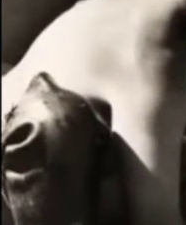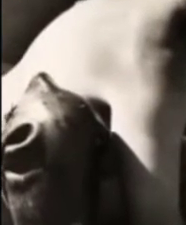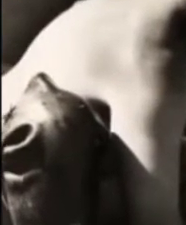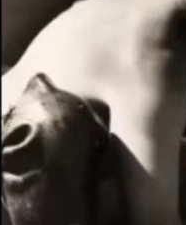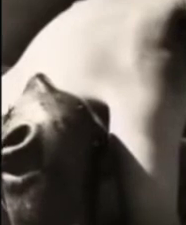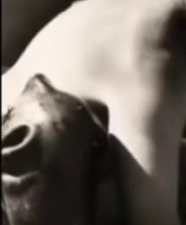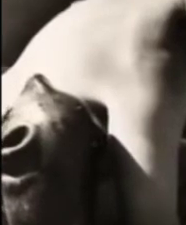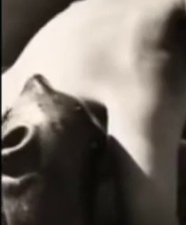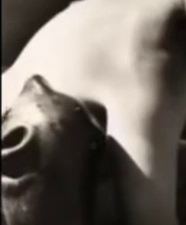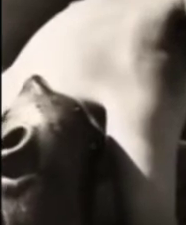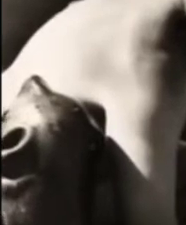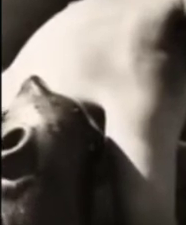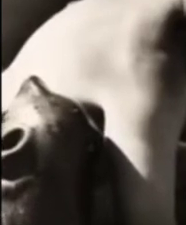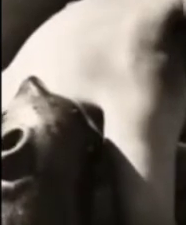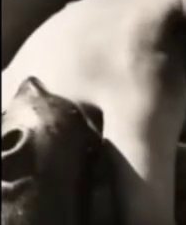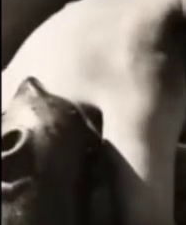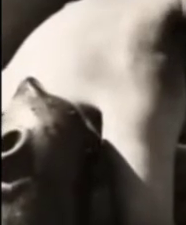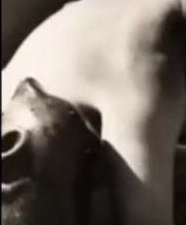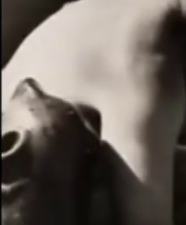wintertime. That's all I ever wanted to do.